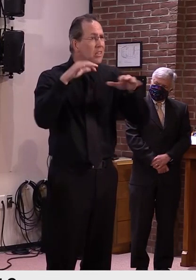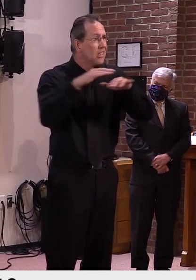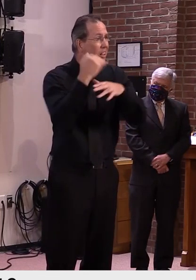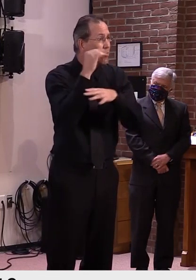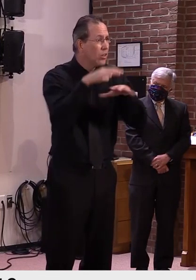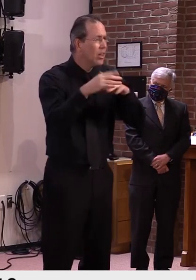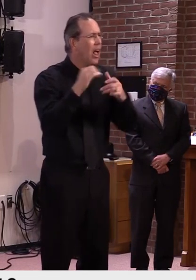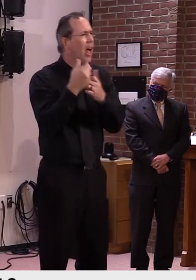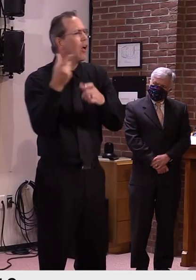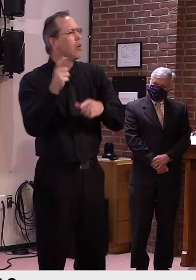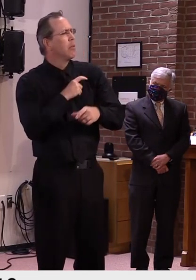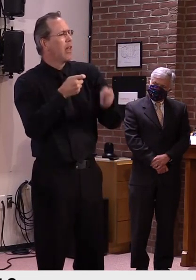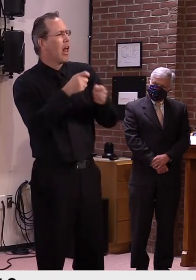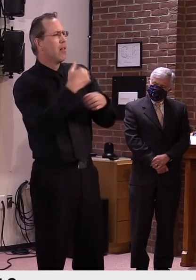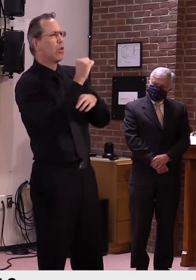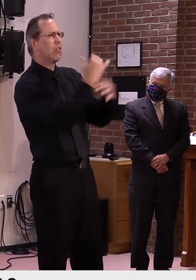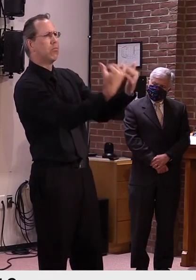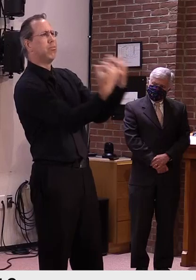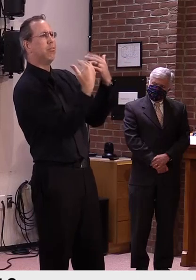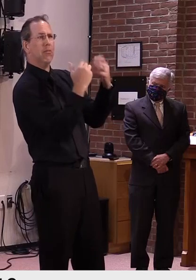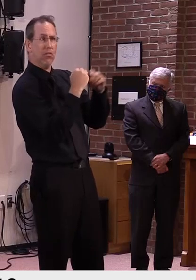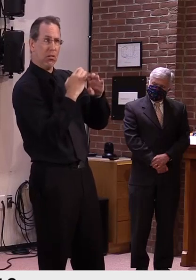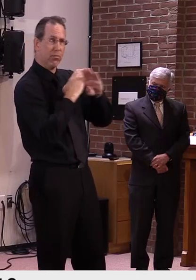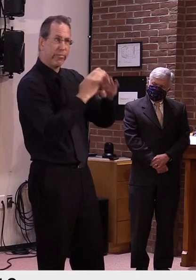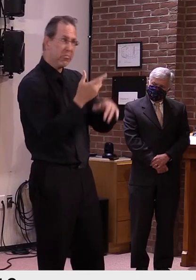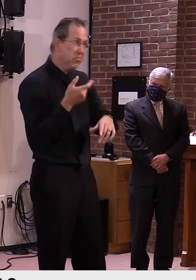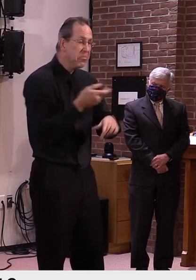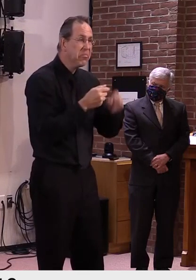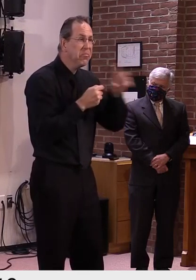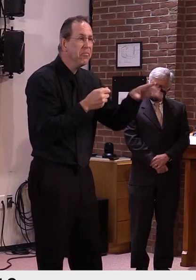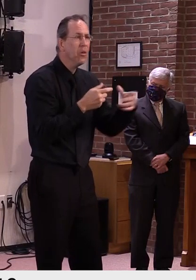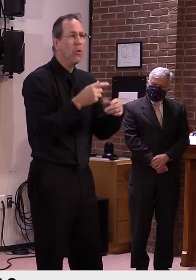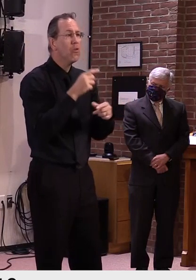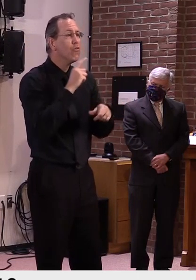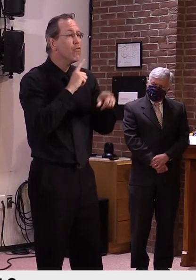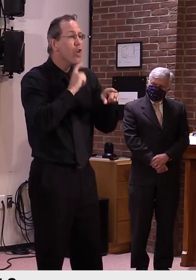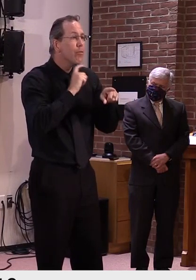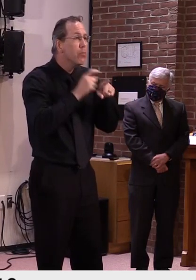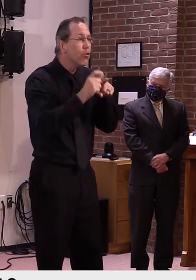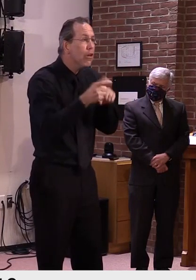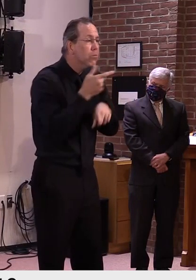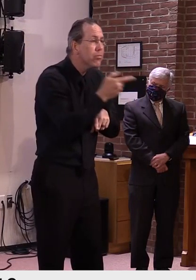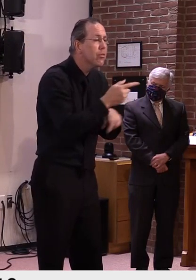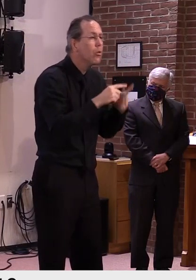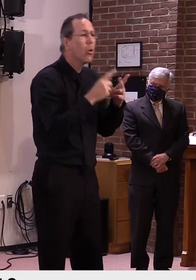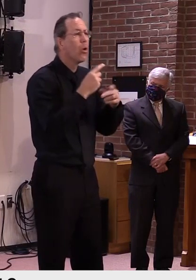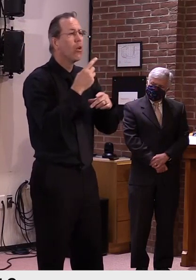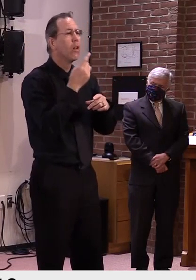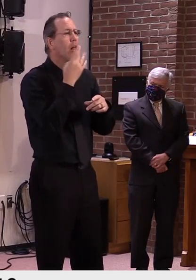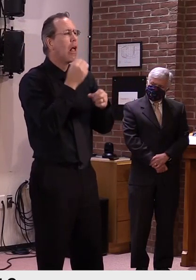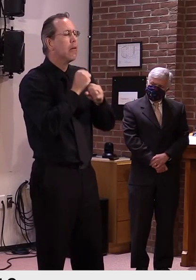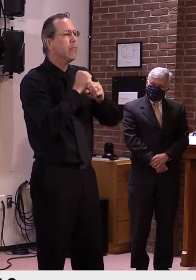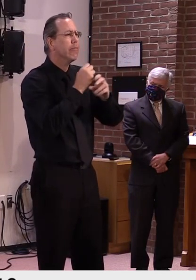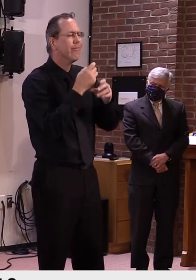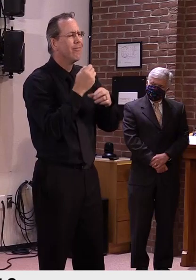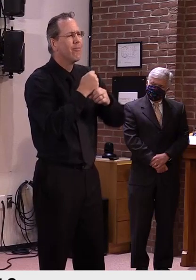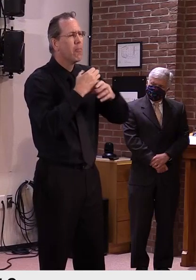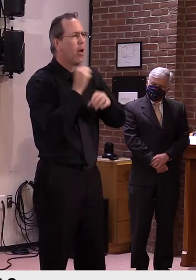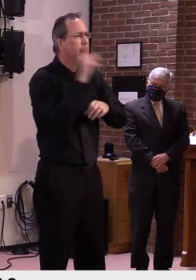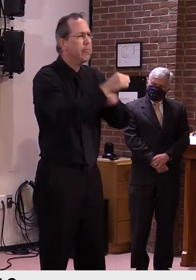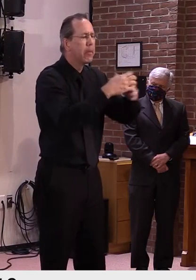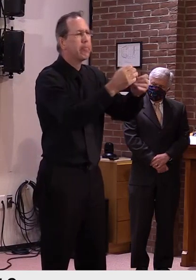Commissioner Sherling, maybe I'd refer to you. I'm not aware of any protest plan,